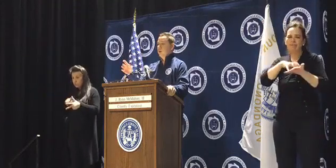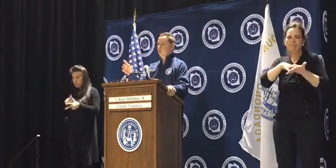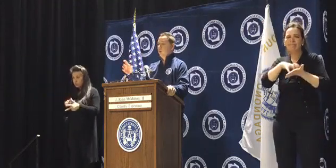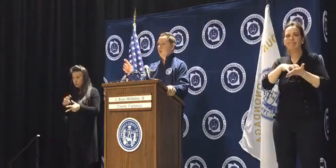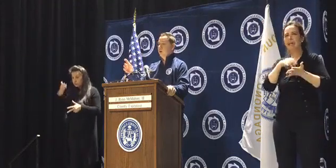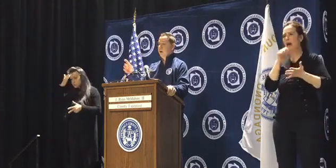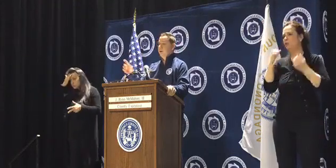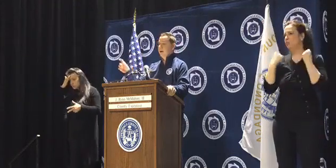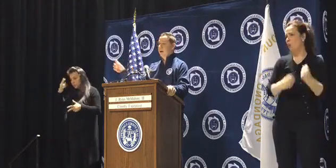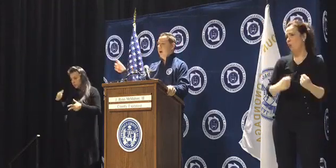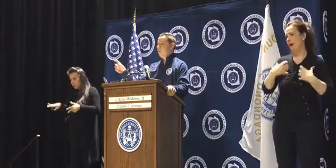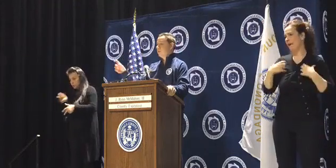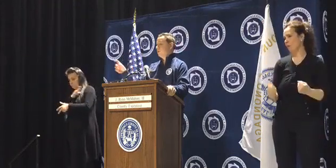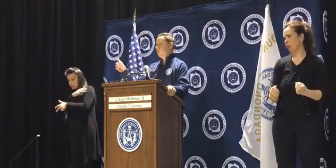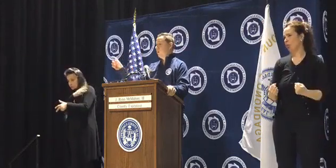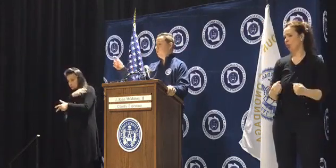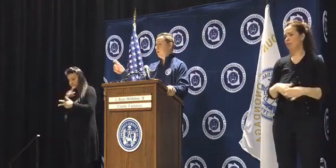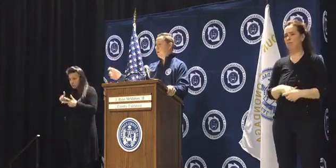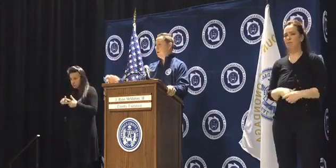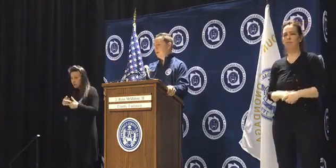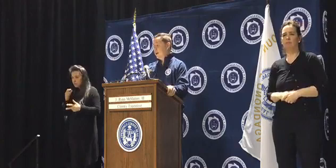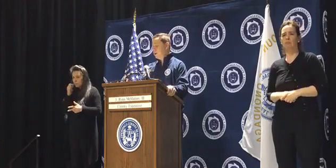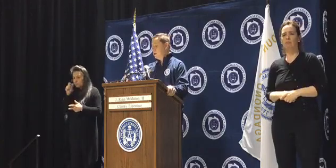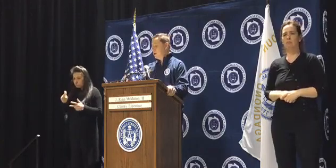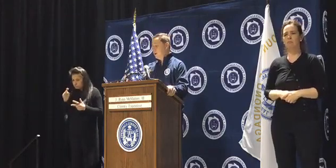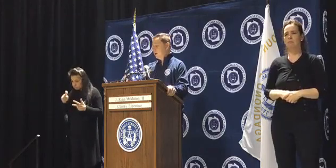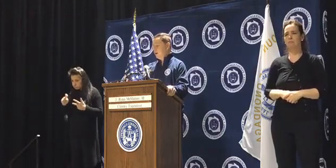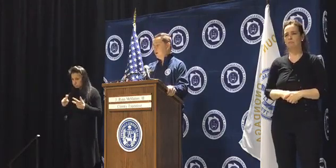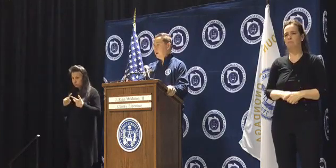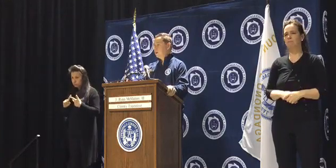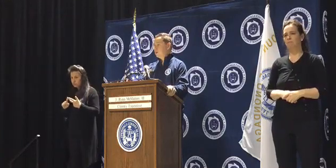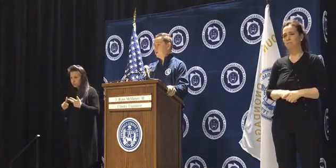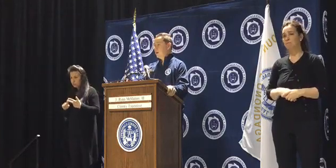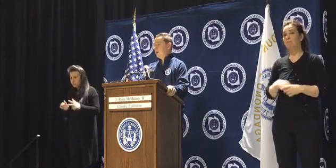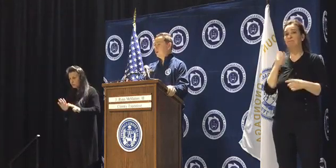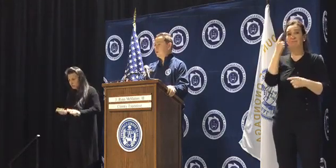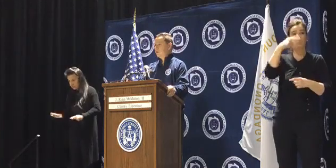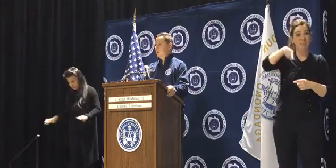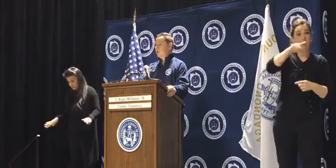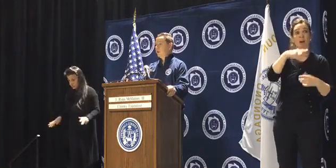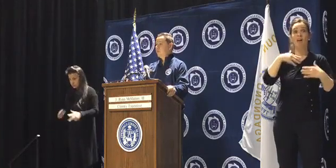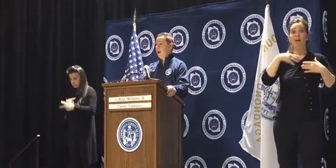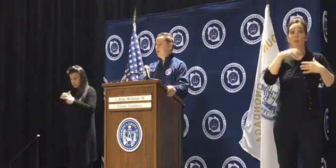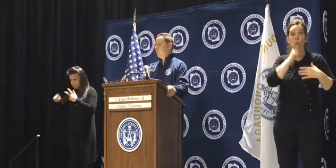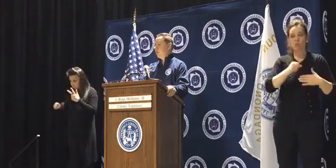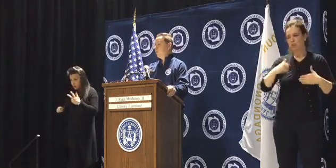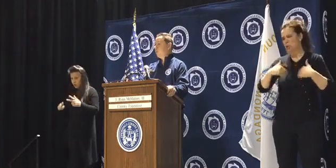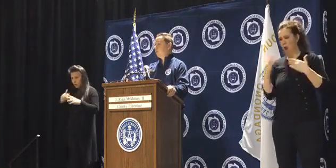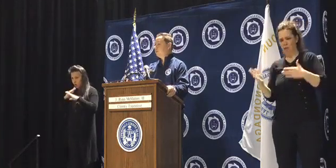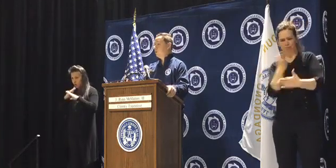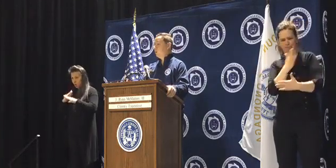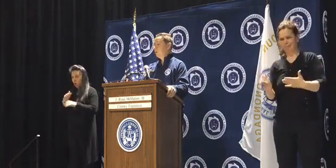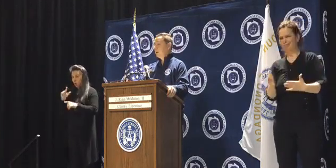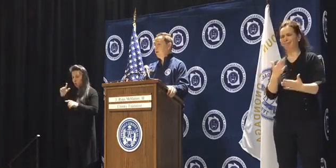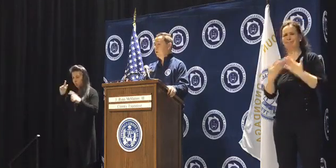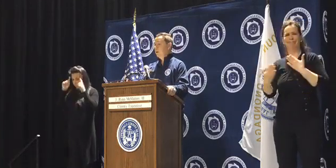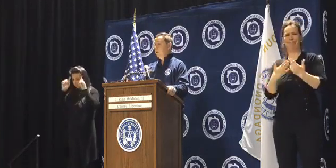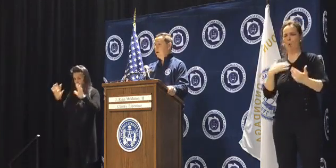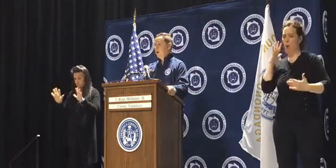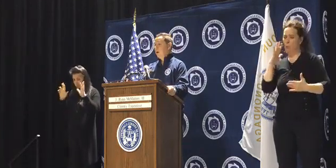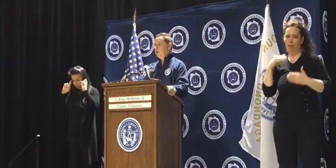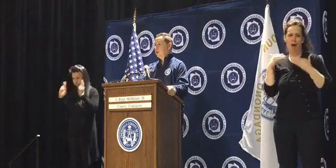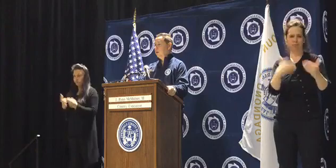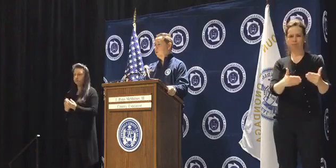is worrying about the economics too, how we mitigate that. And I just look at it as it's our pie platform on steroids